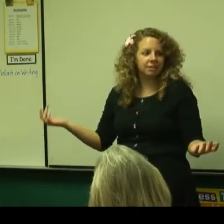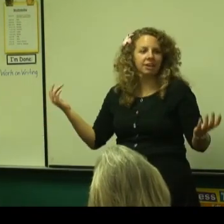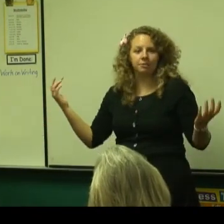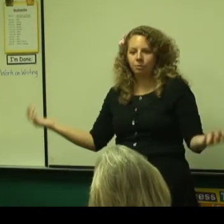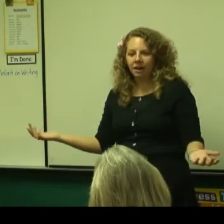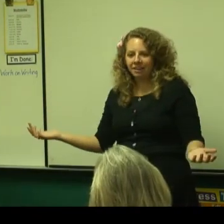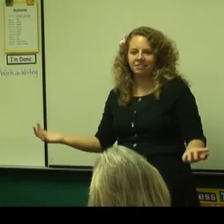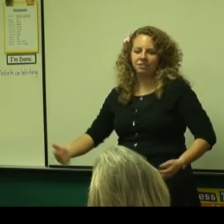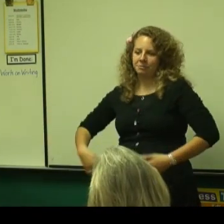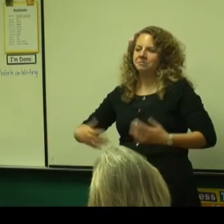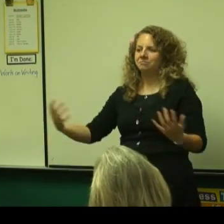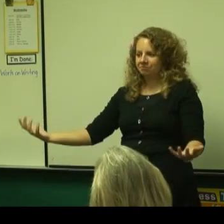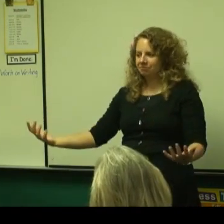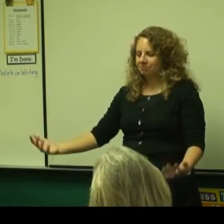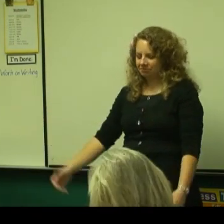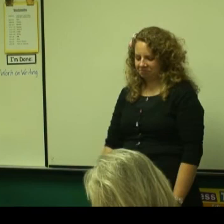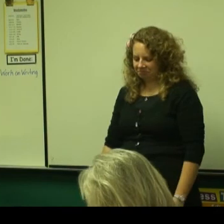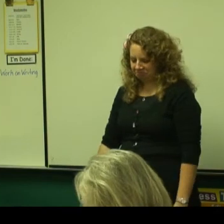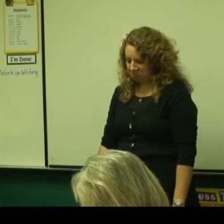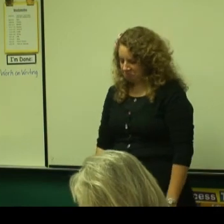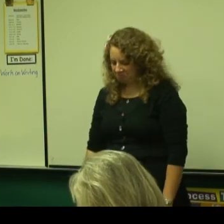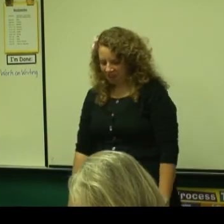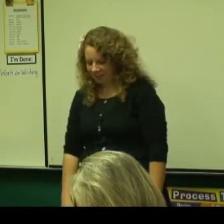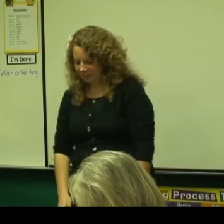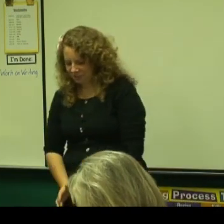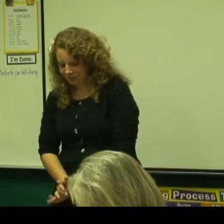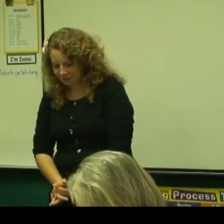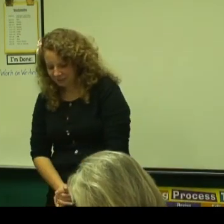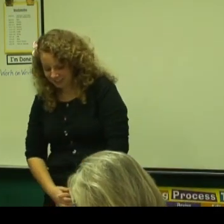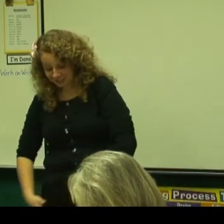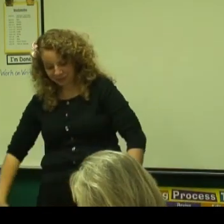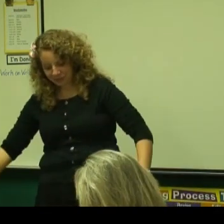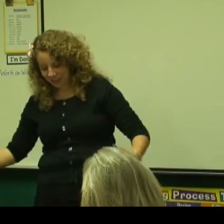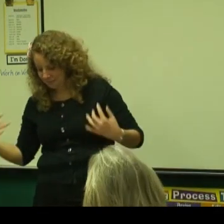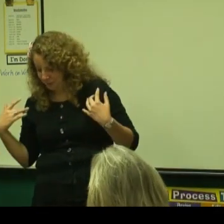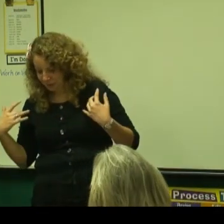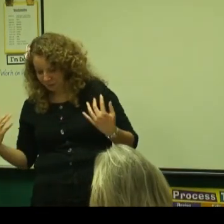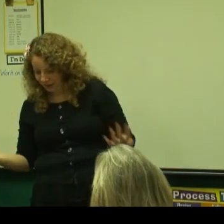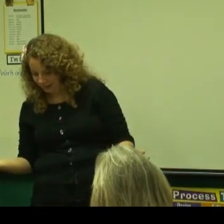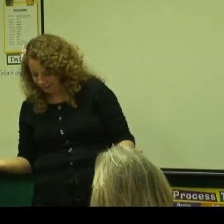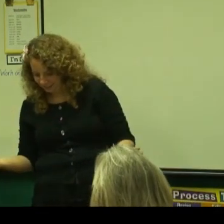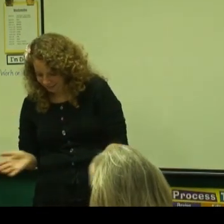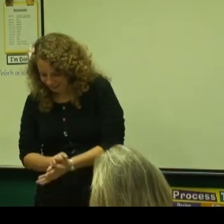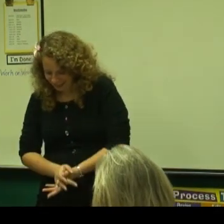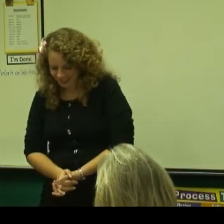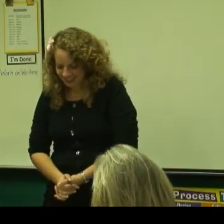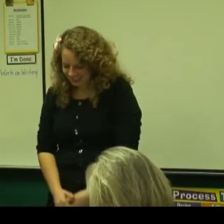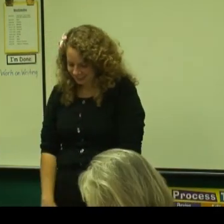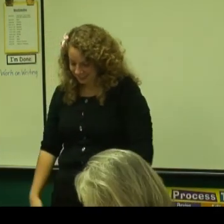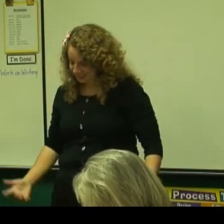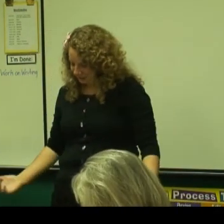like what? You know what I mean? I didn't know that was a technical sign, but well. So.